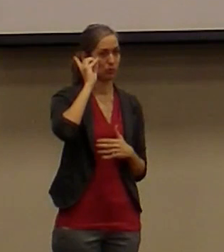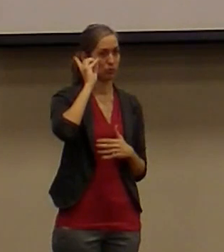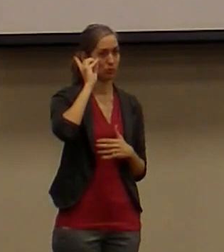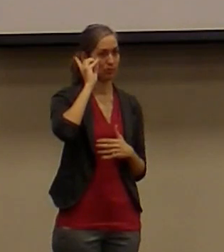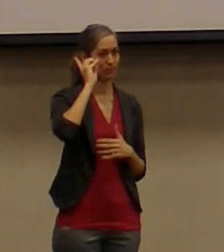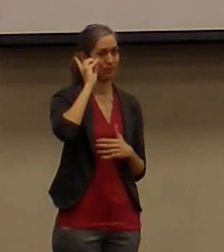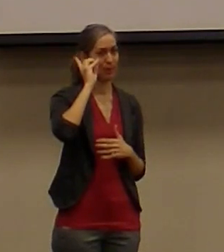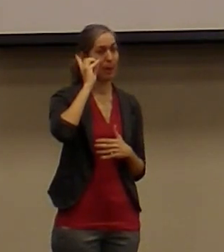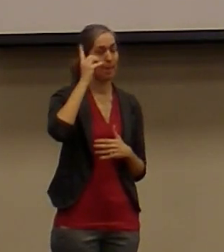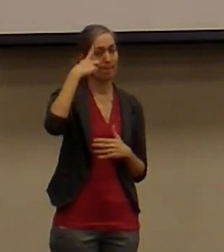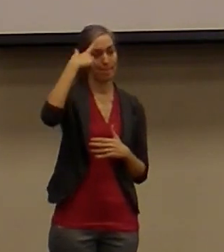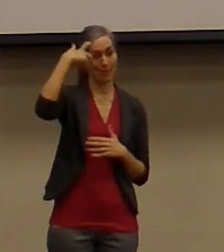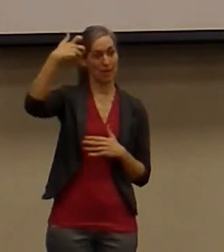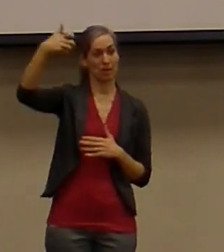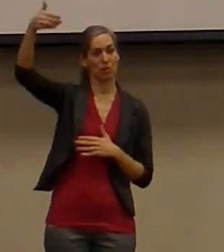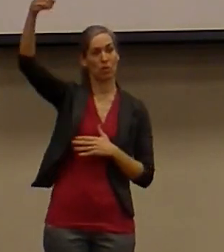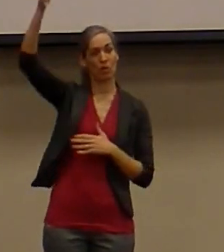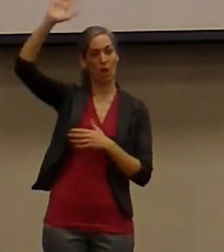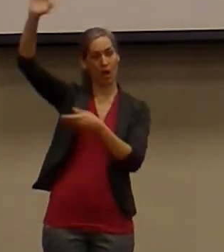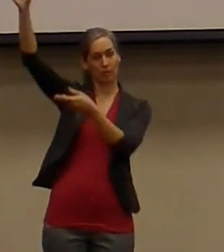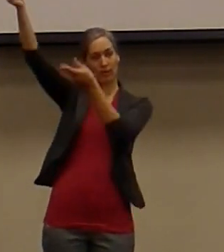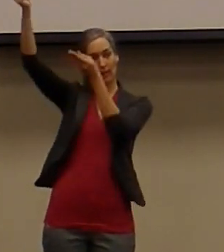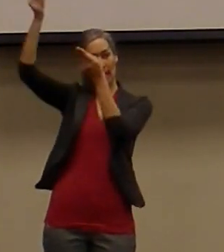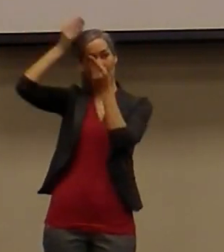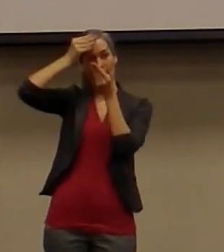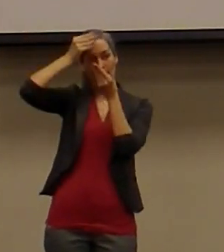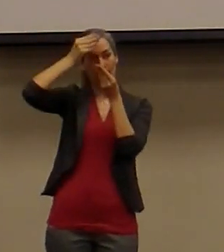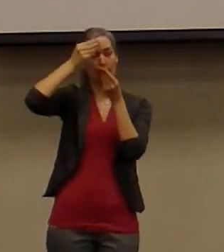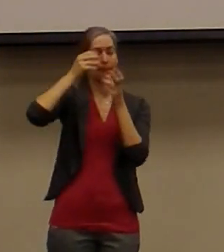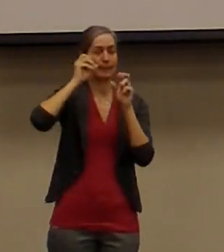given by revelation of God, could tell him what he dreamed